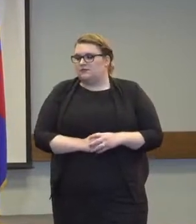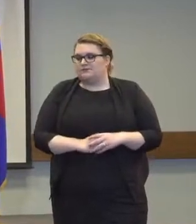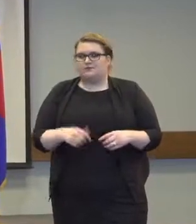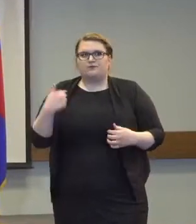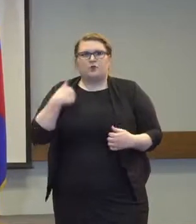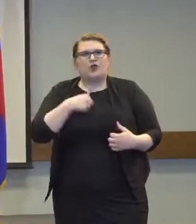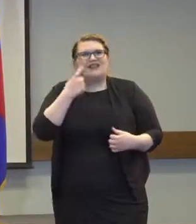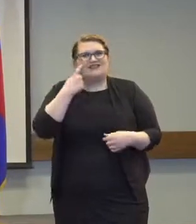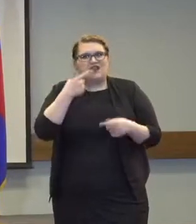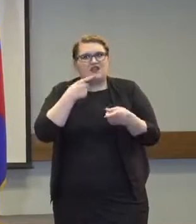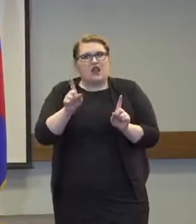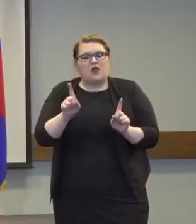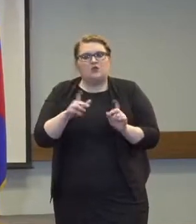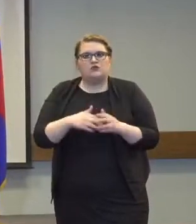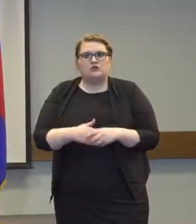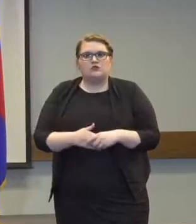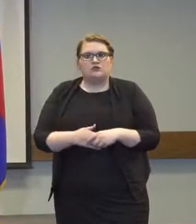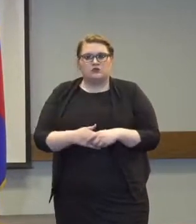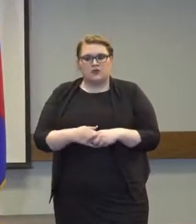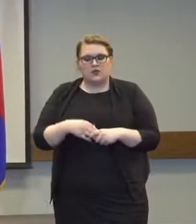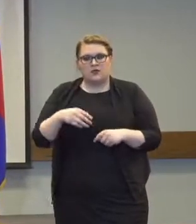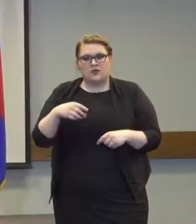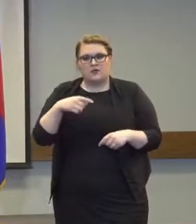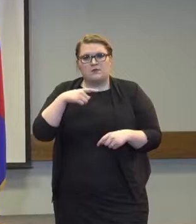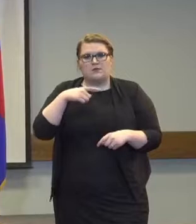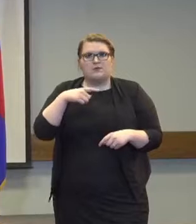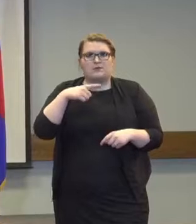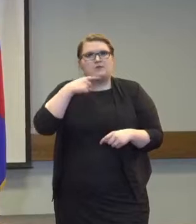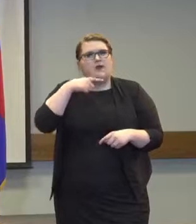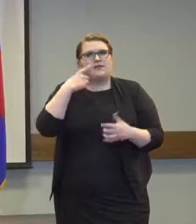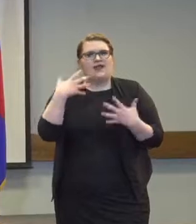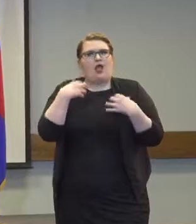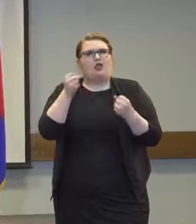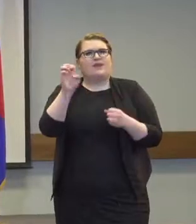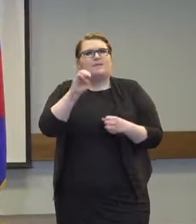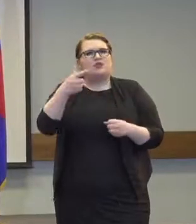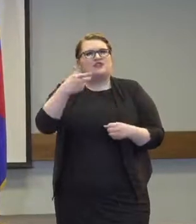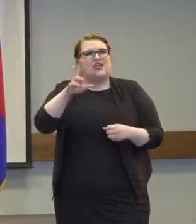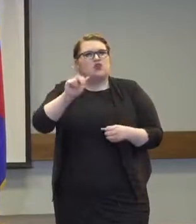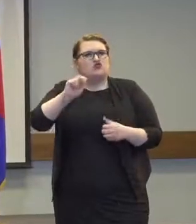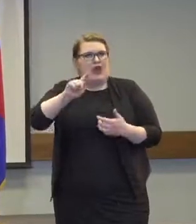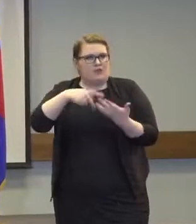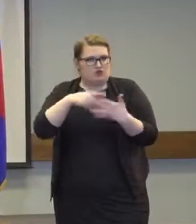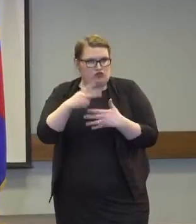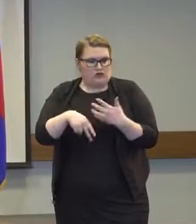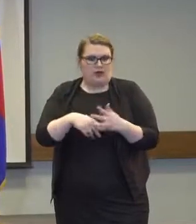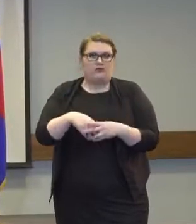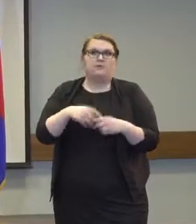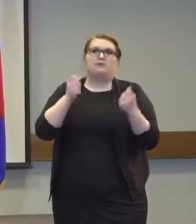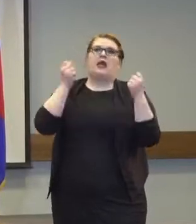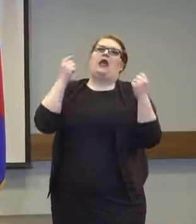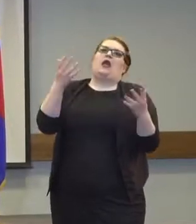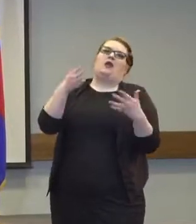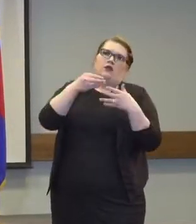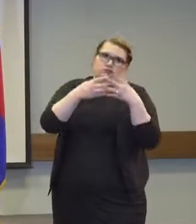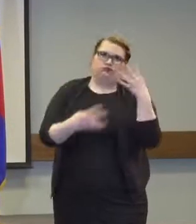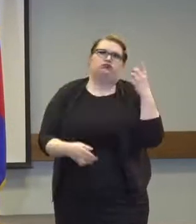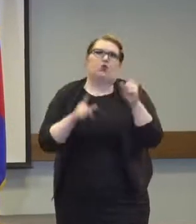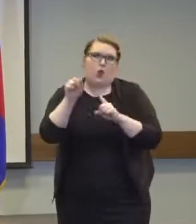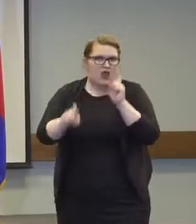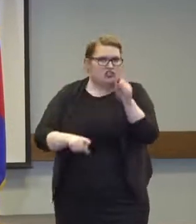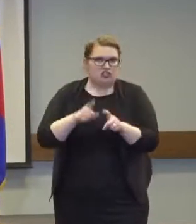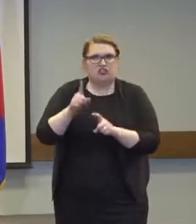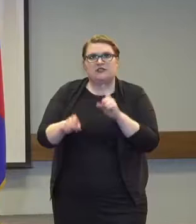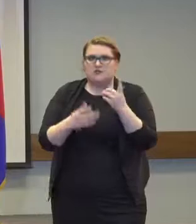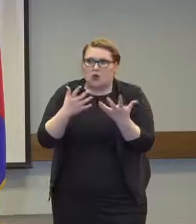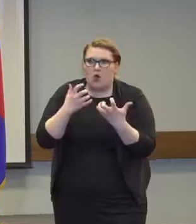announced the Public Health Emergency Grant Program. We've received numerous questions from business owners who want to know more